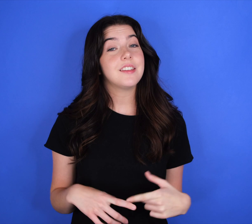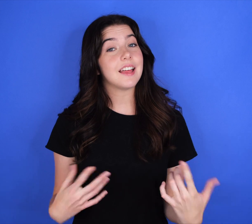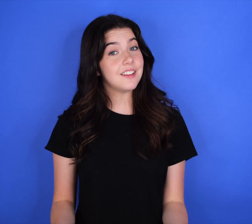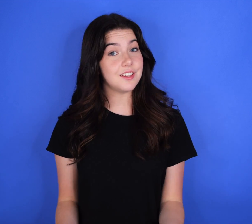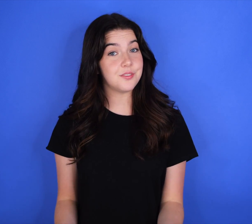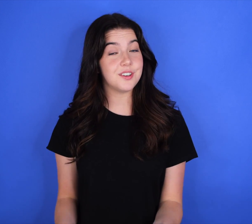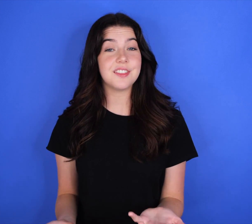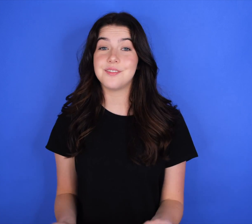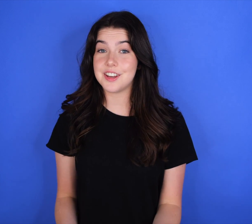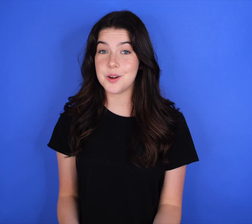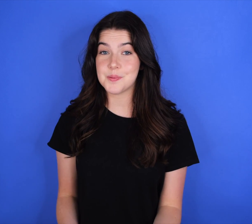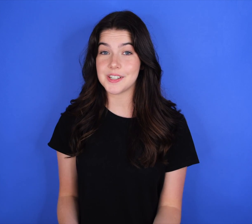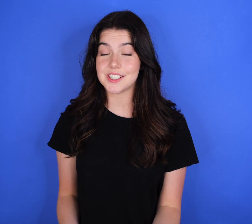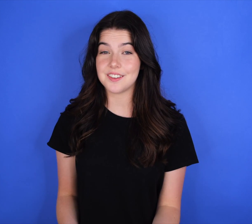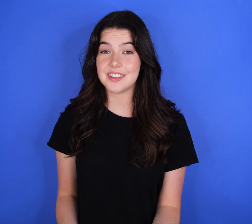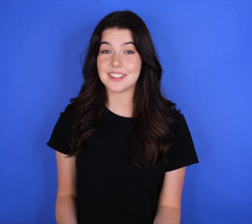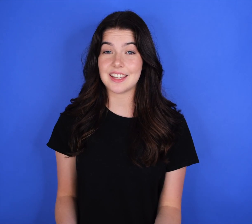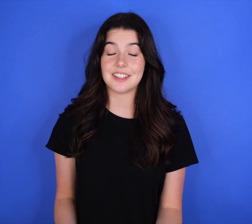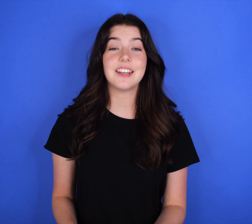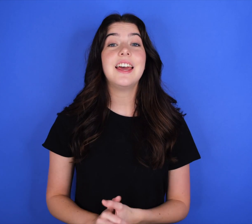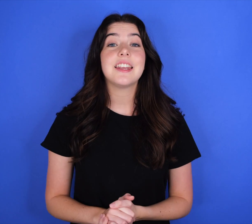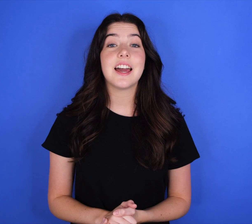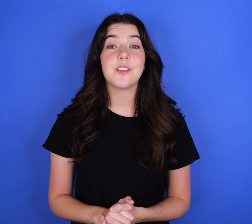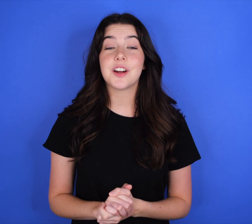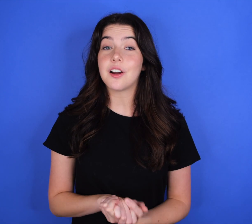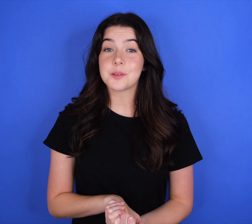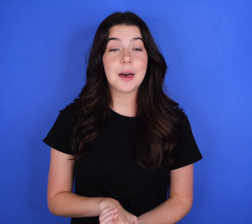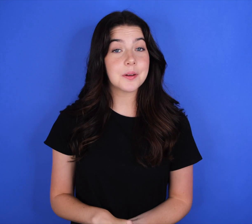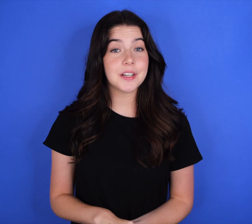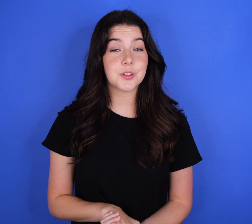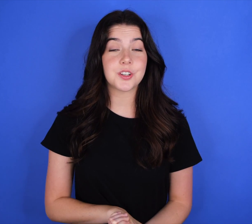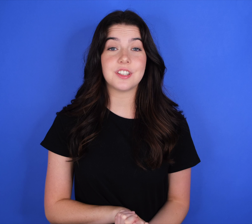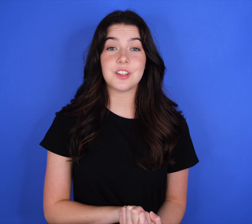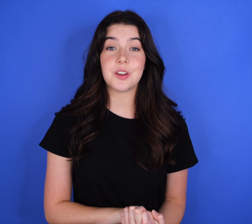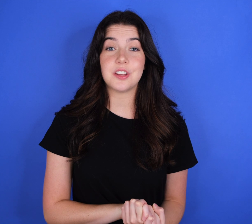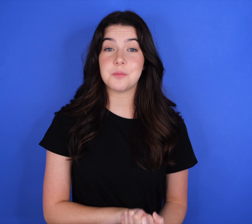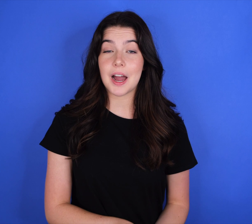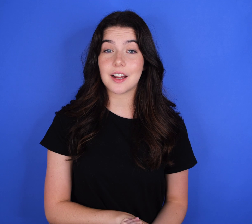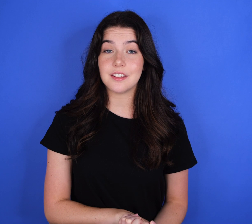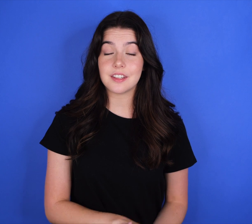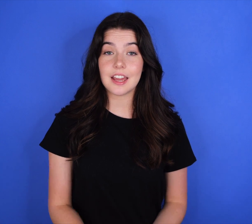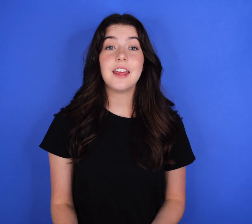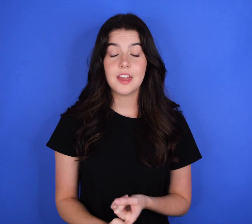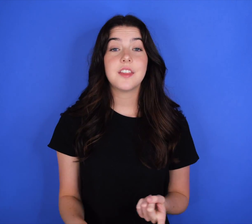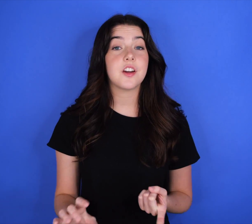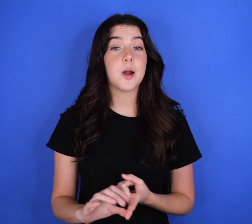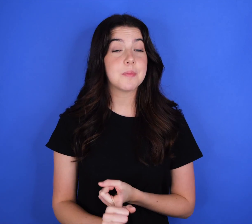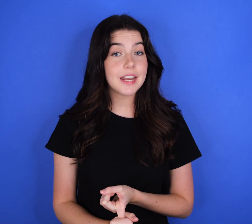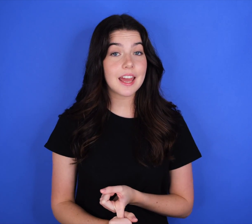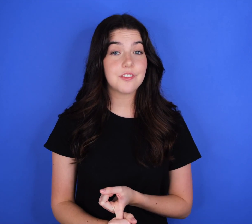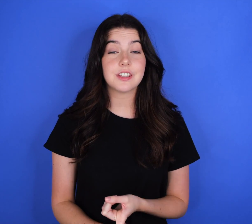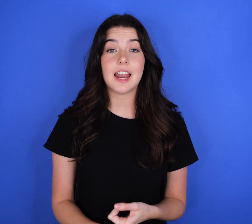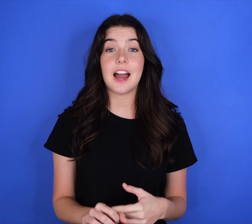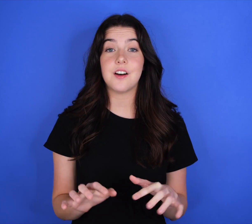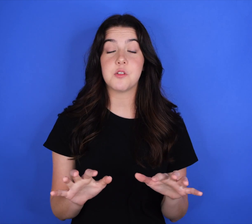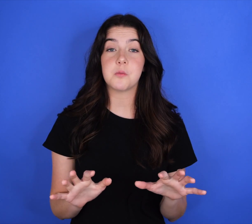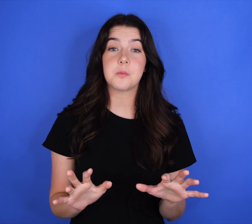that's it for the video portion of this lesson. Now there are some other resources that you can use back on the site. There are PDFs that have